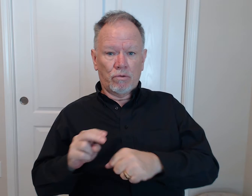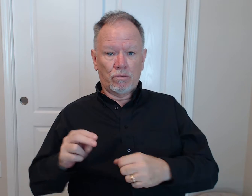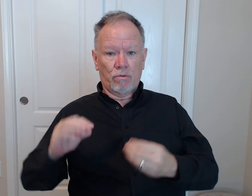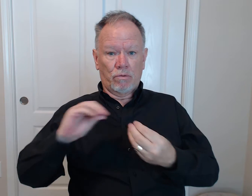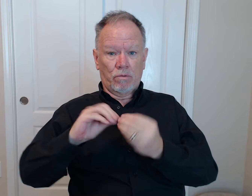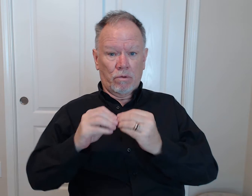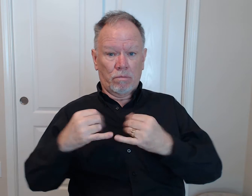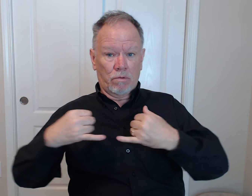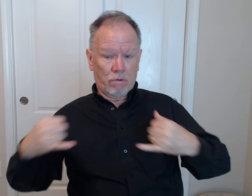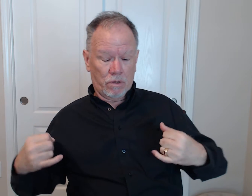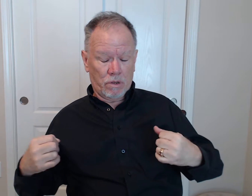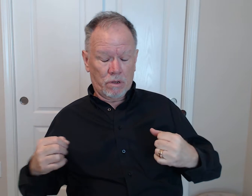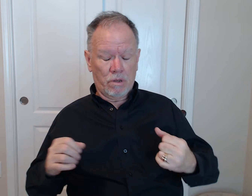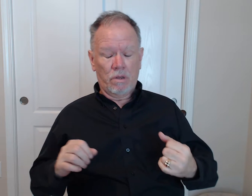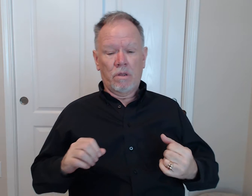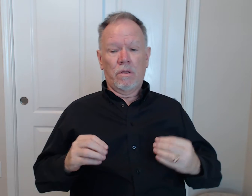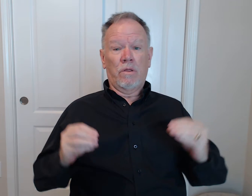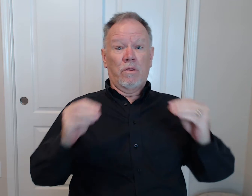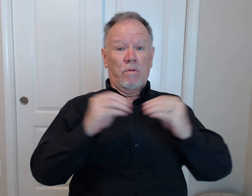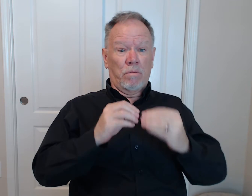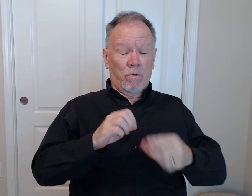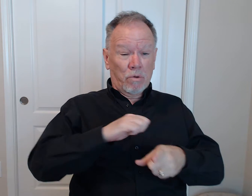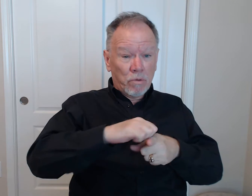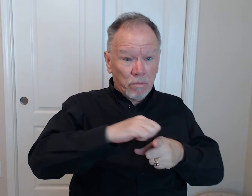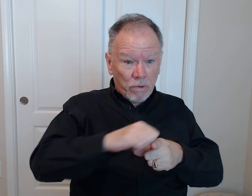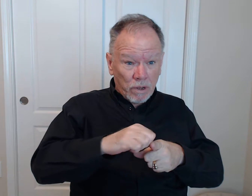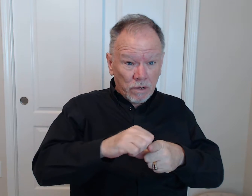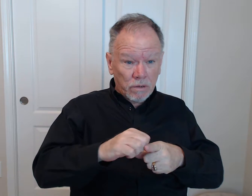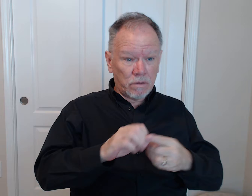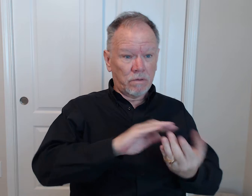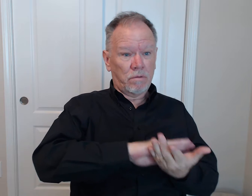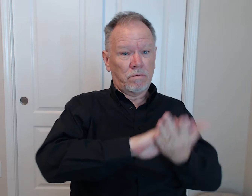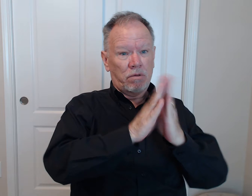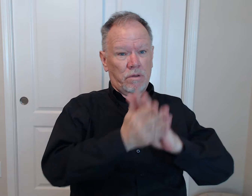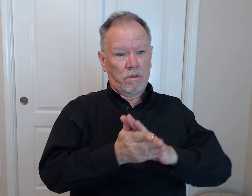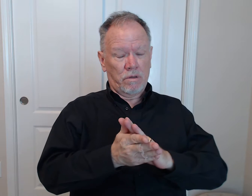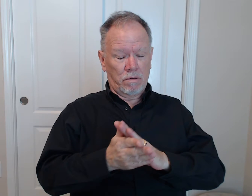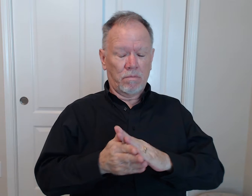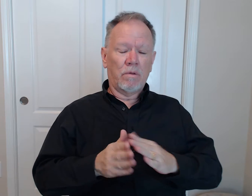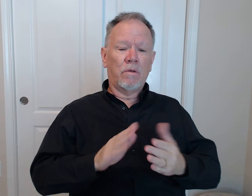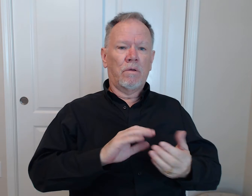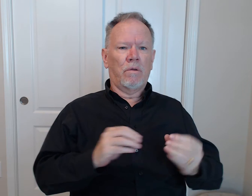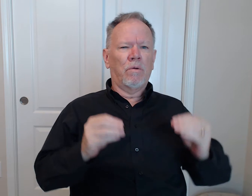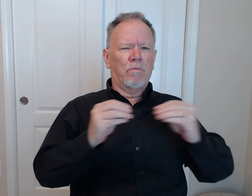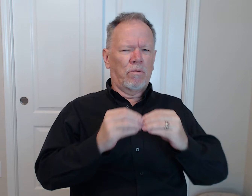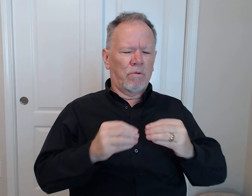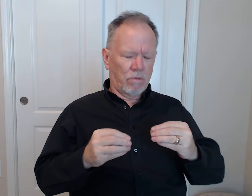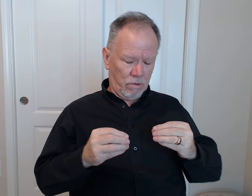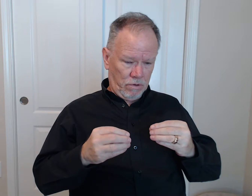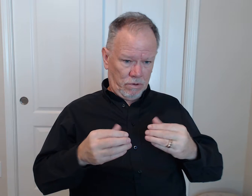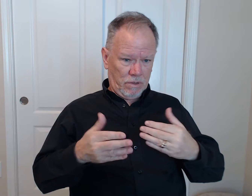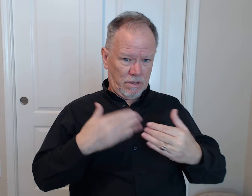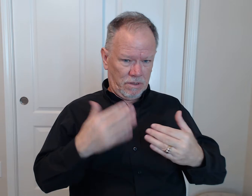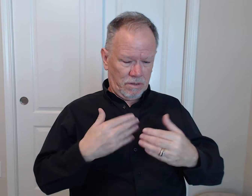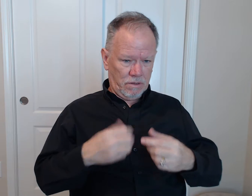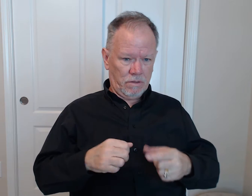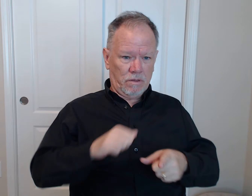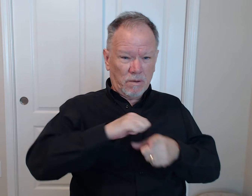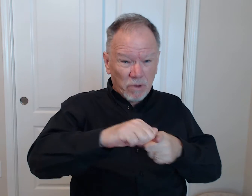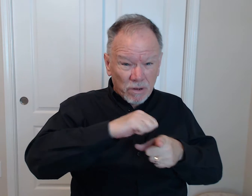practice you do, you'll hopefully memorize this, and you'll do these problems in like half a second. I promise you. You just got to keep practicing. Let's say I